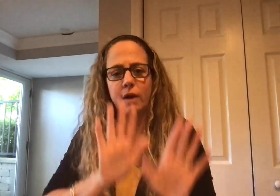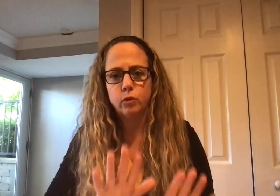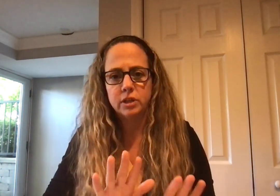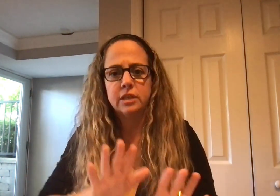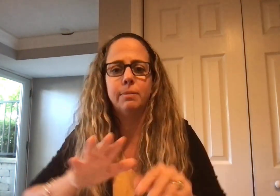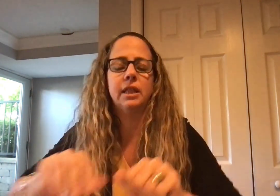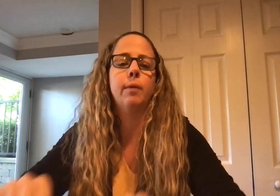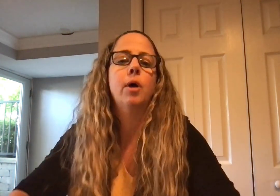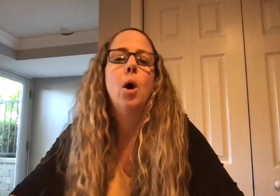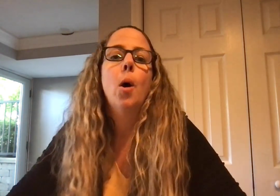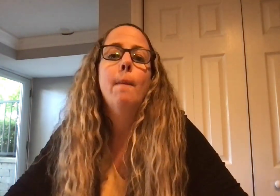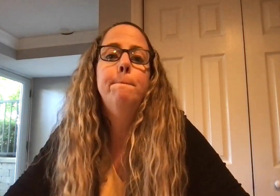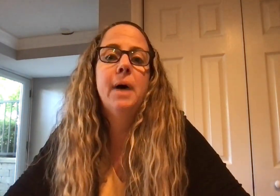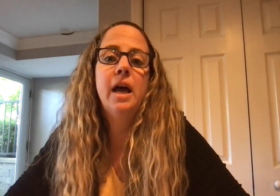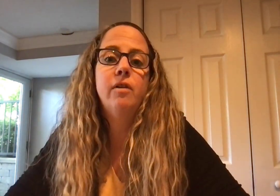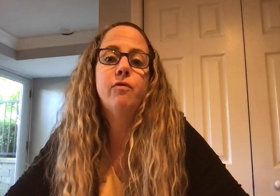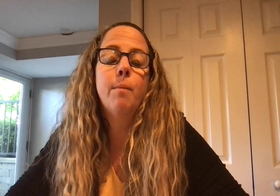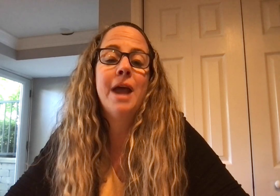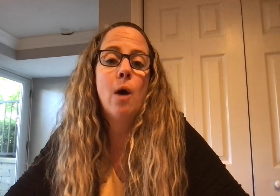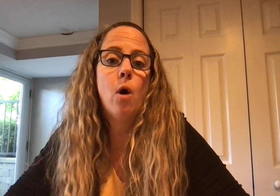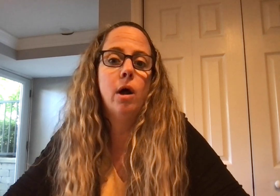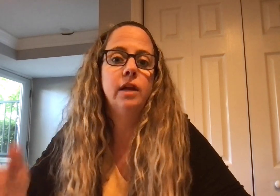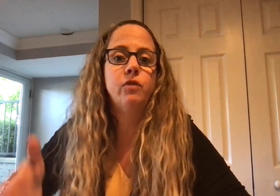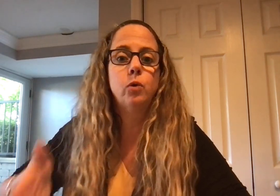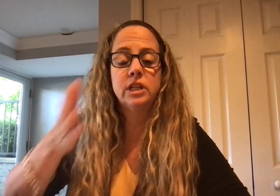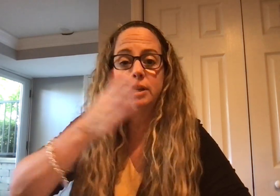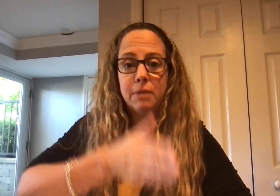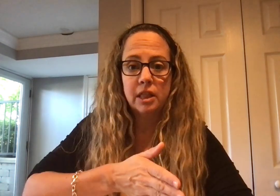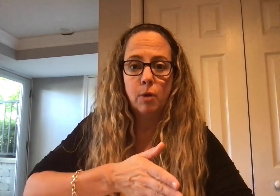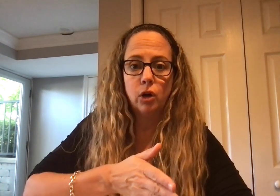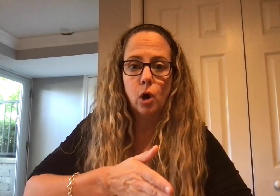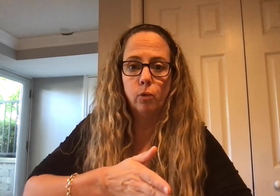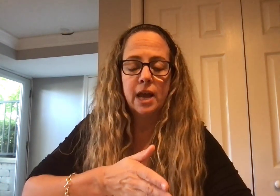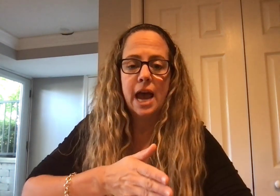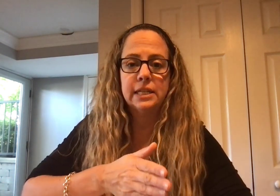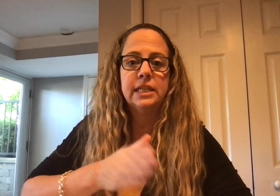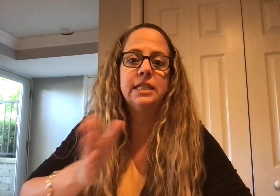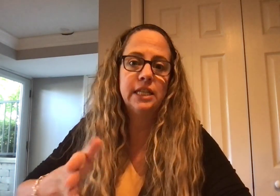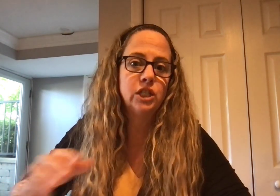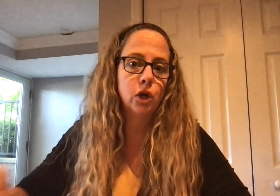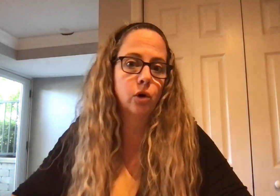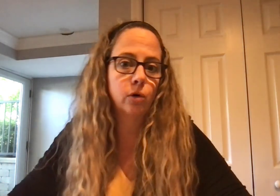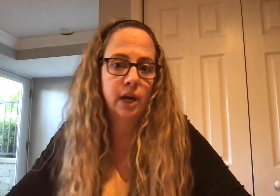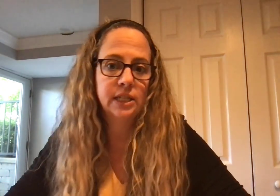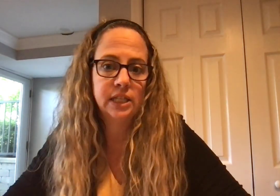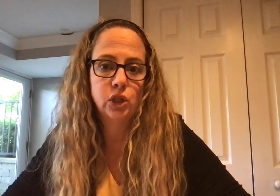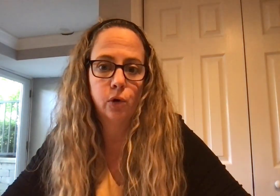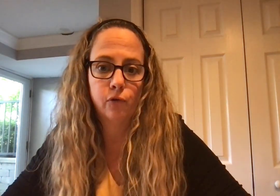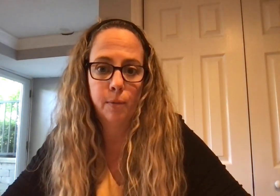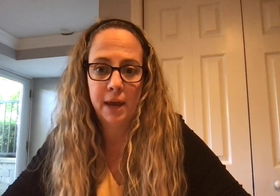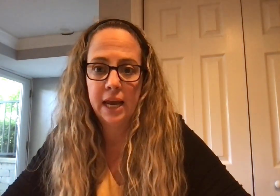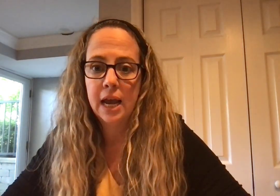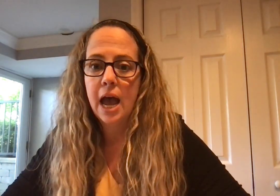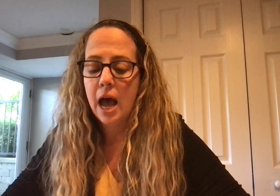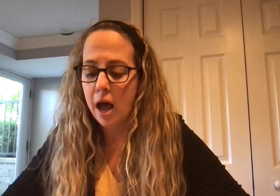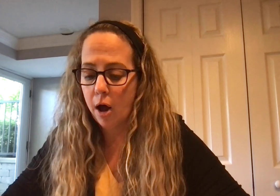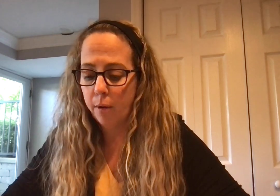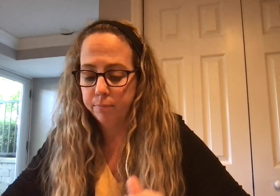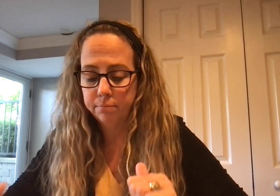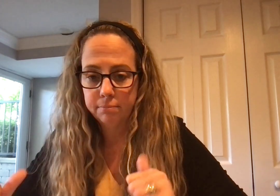to resubmit them. But from now on, if you could submit them on Go React, it's easier for me.